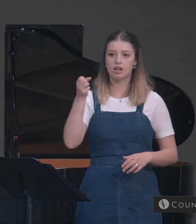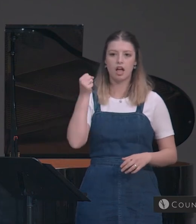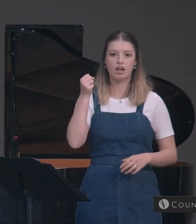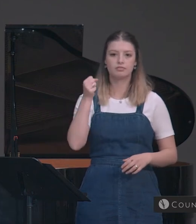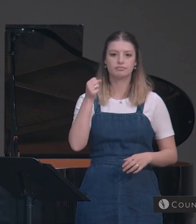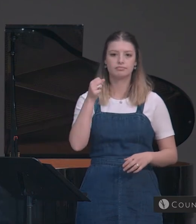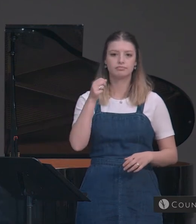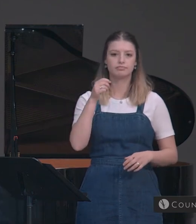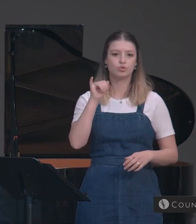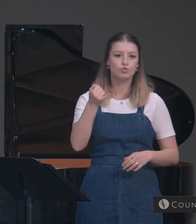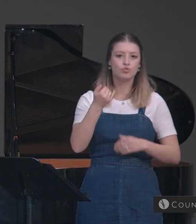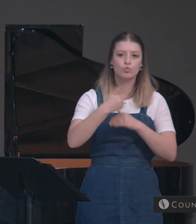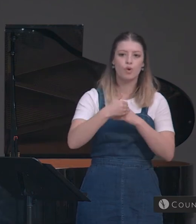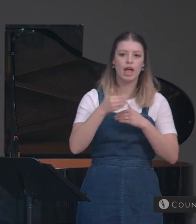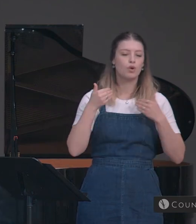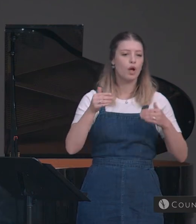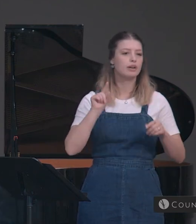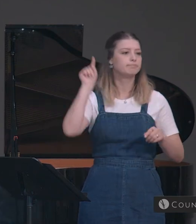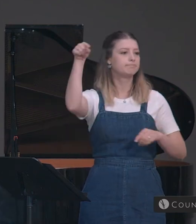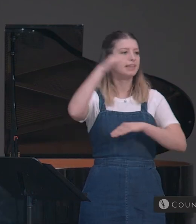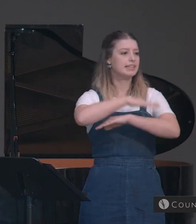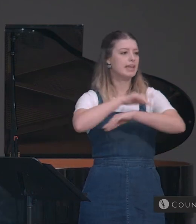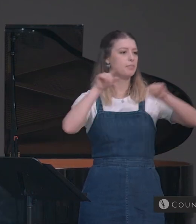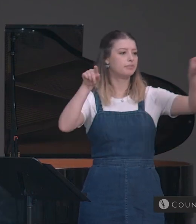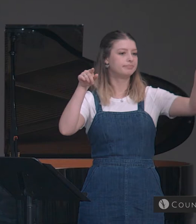you can go back and get them. I invite you to do that now.